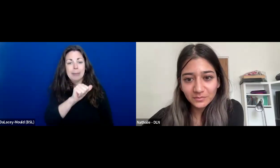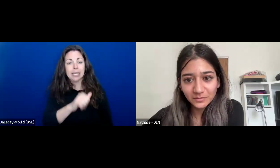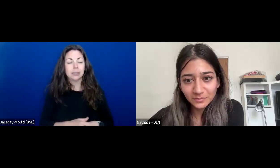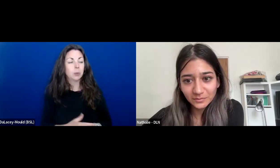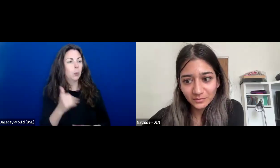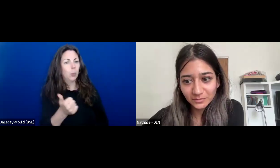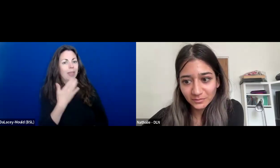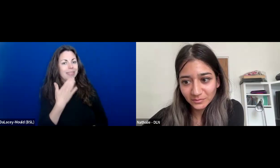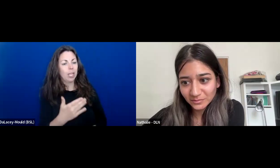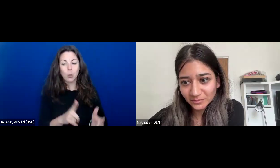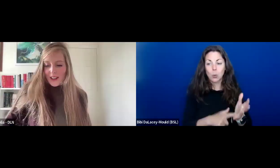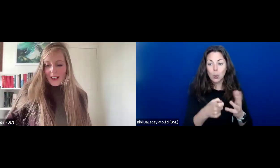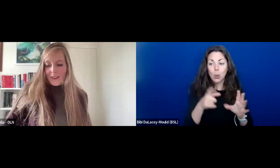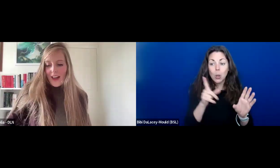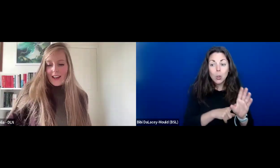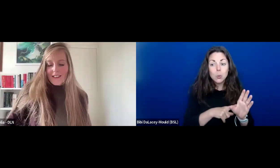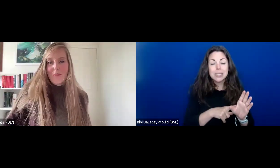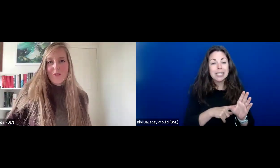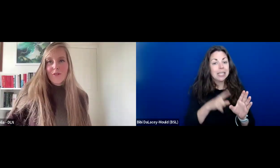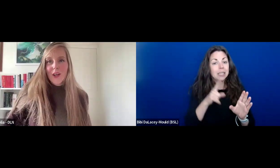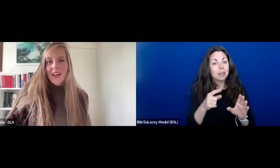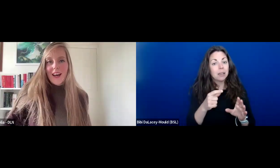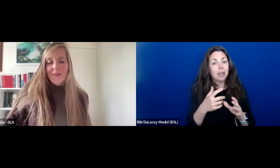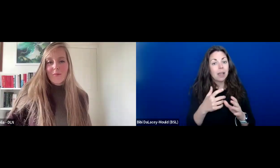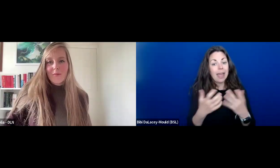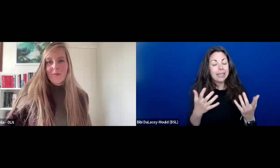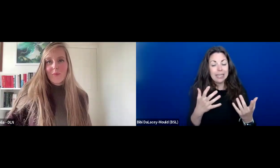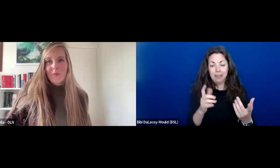And Lucy, can I bring you in just quickly on that in terms of